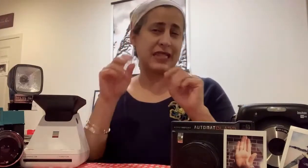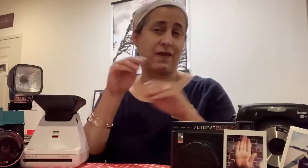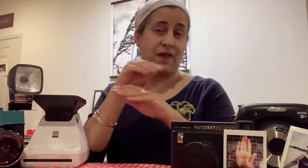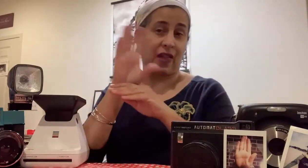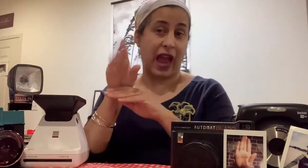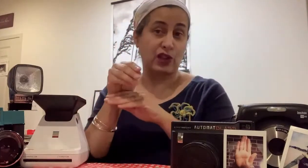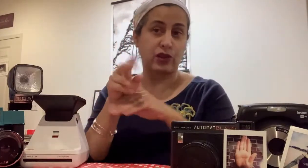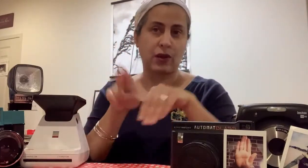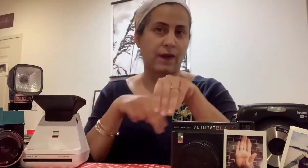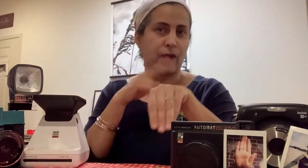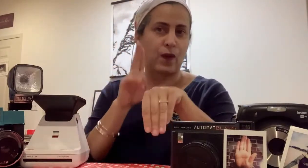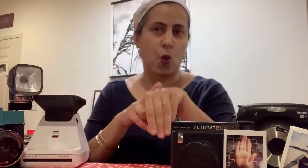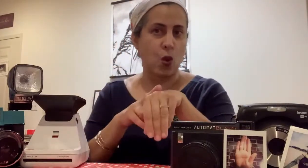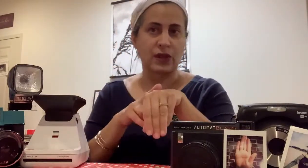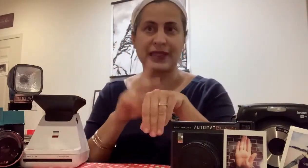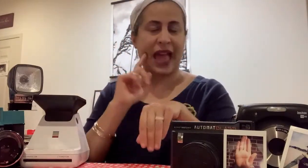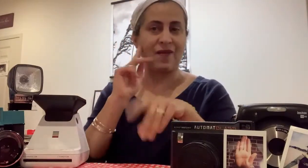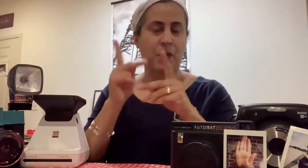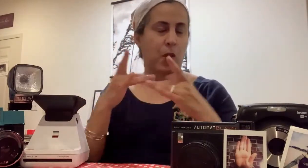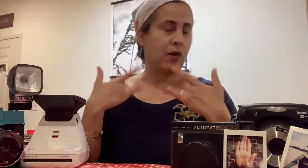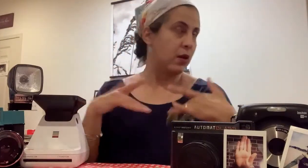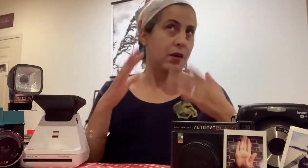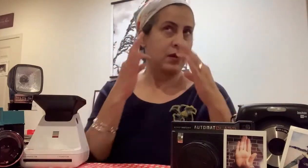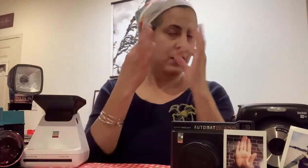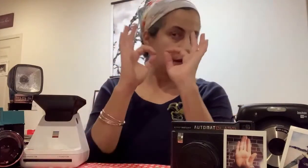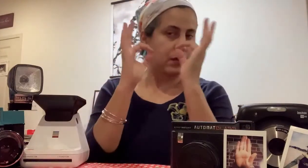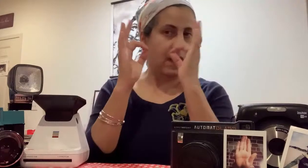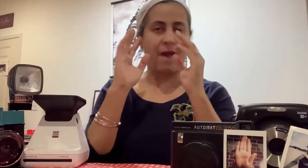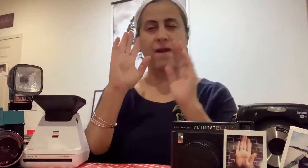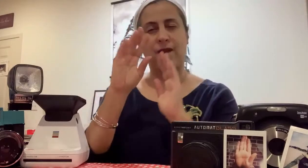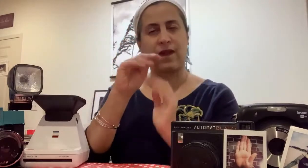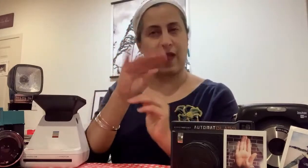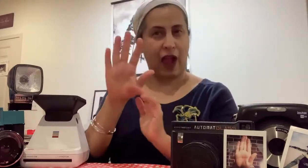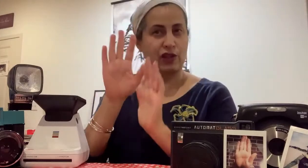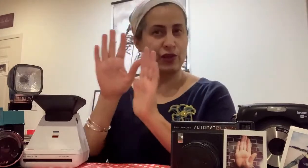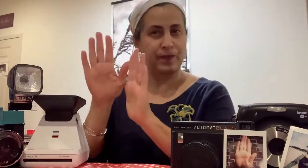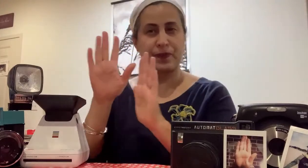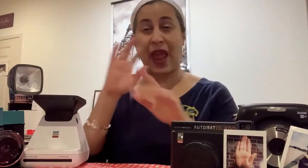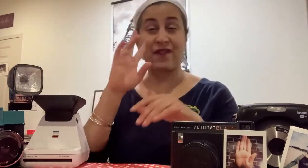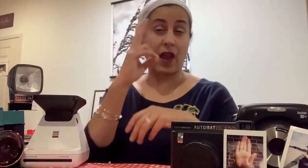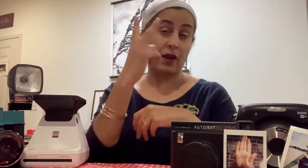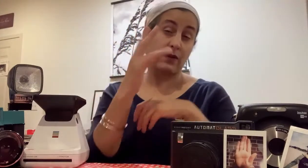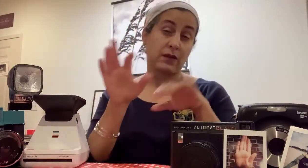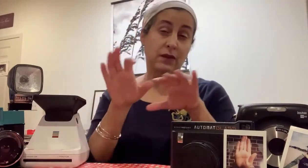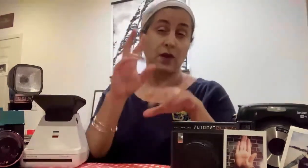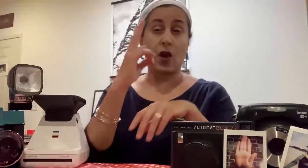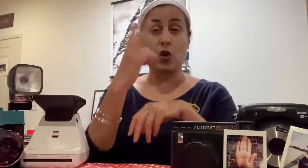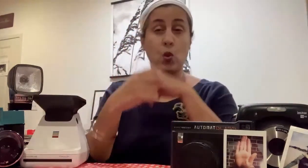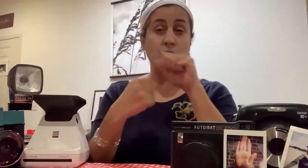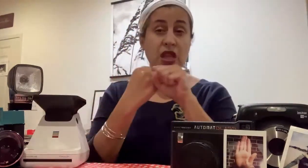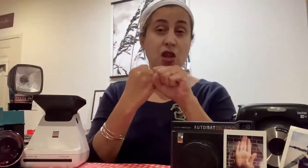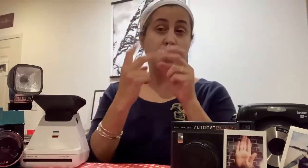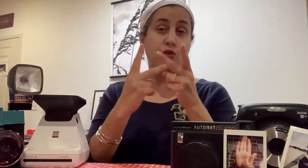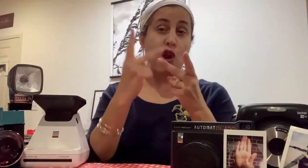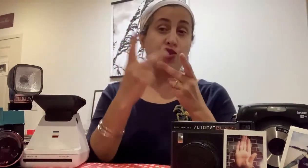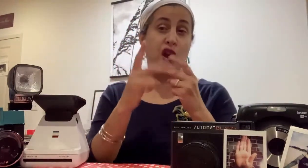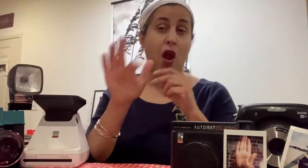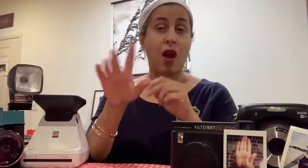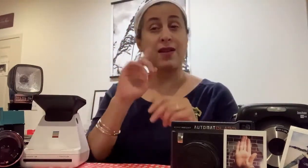The tough part really is handling the flash. That's normal, that's a deaf thing, you know, dealing with that distraction on the